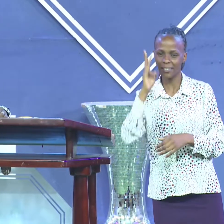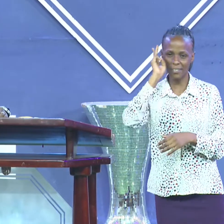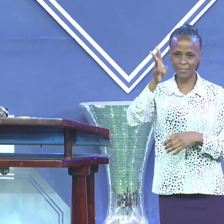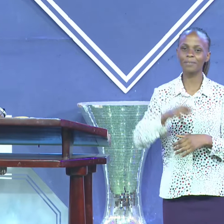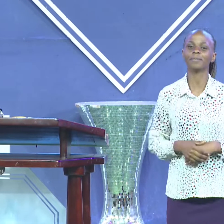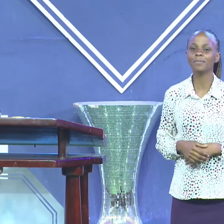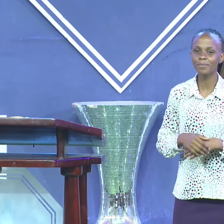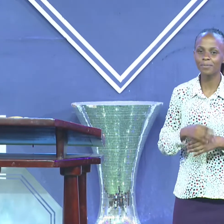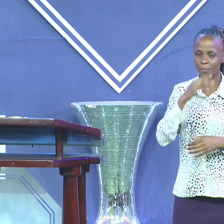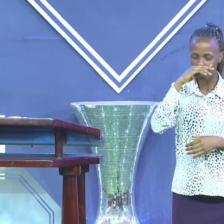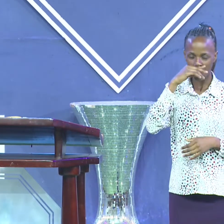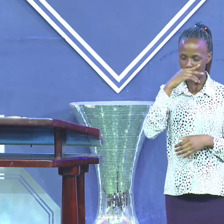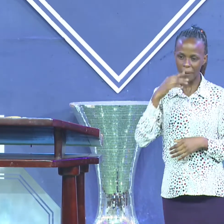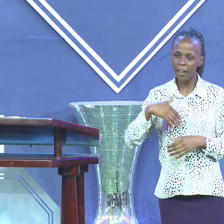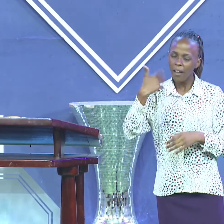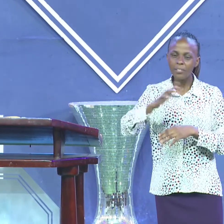marrying?